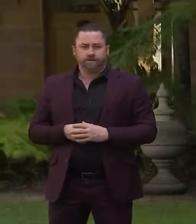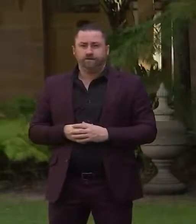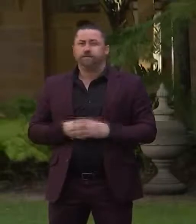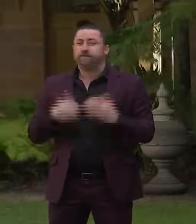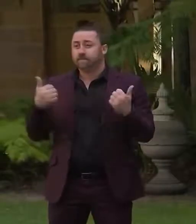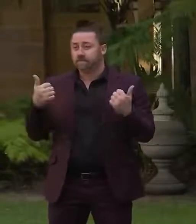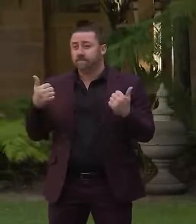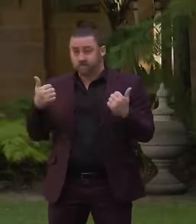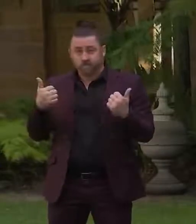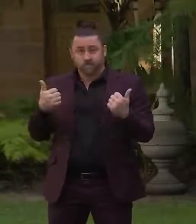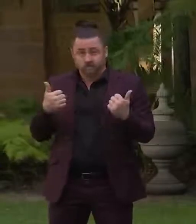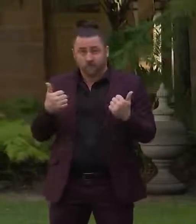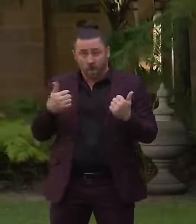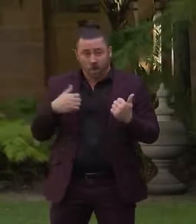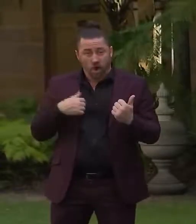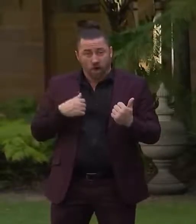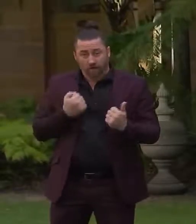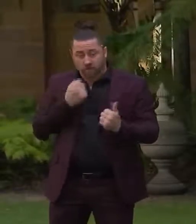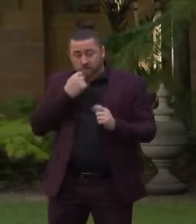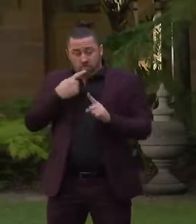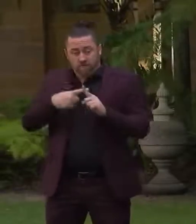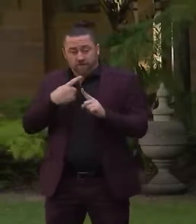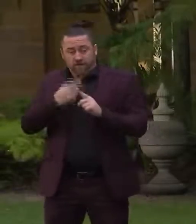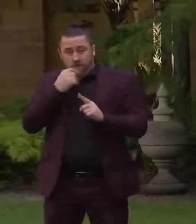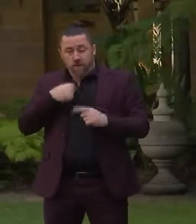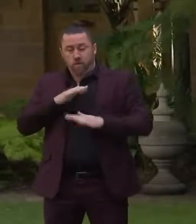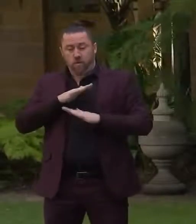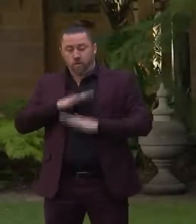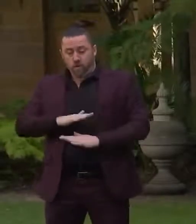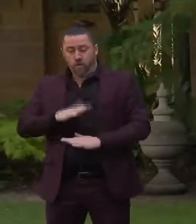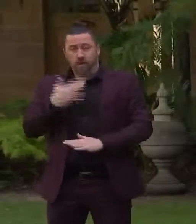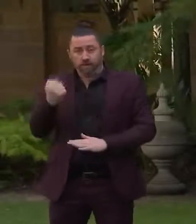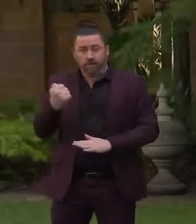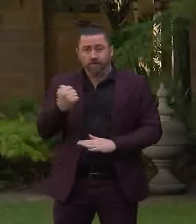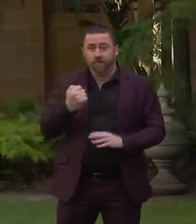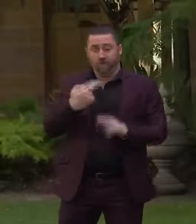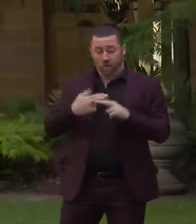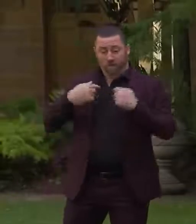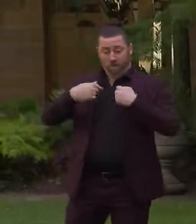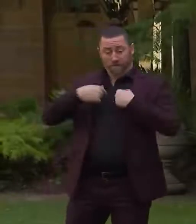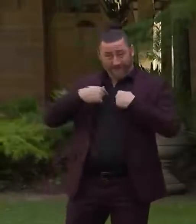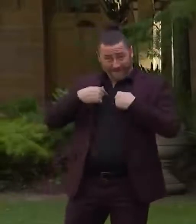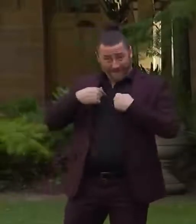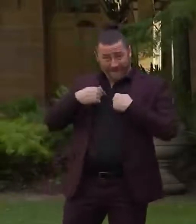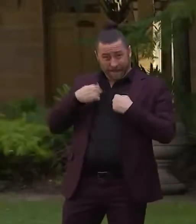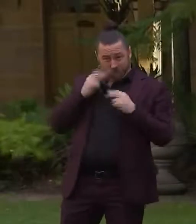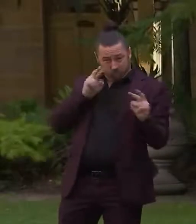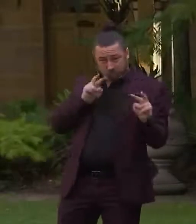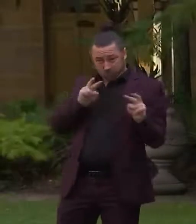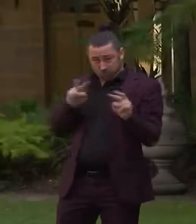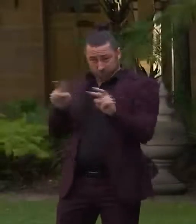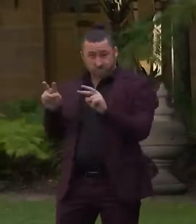So very encouraging news overnight, and the most encouraging news from my point of view is that